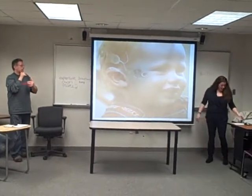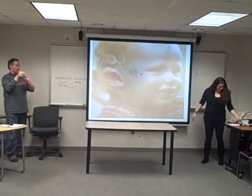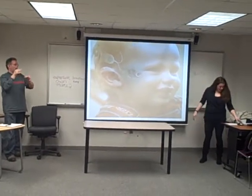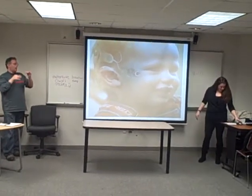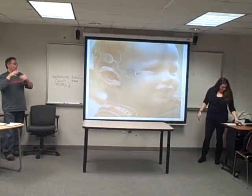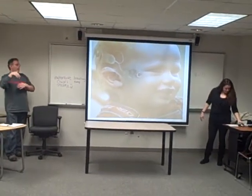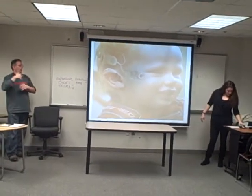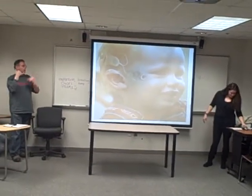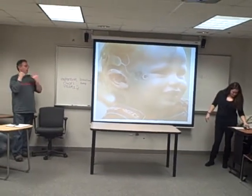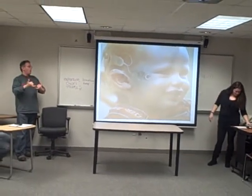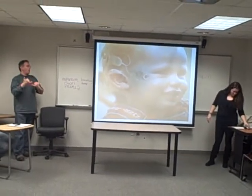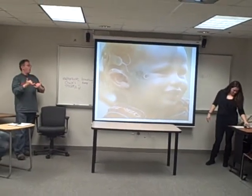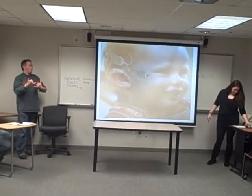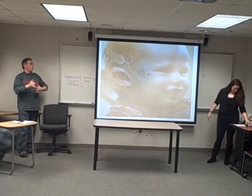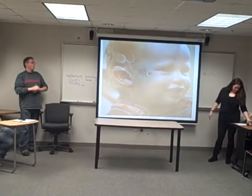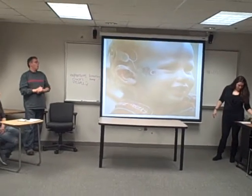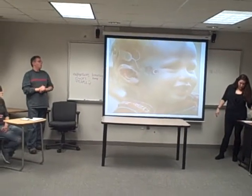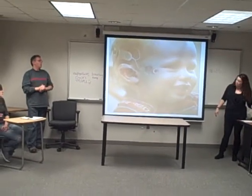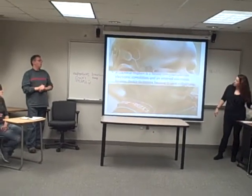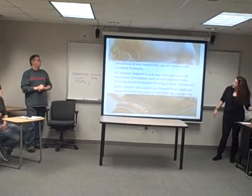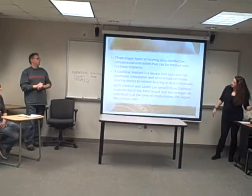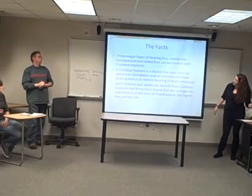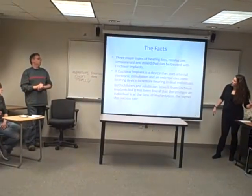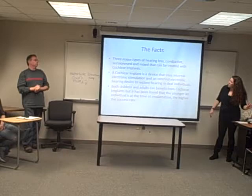a delayed hearing.